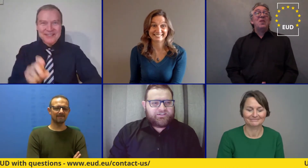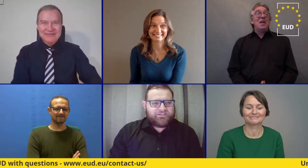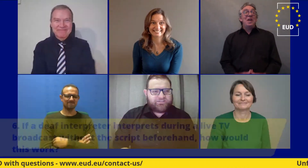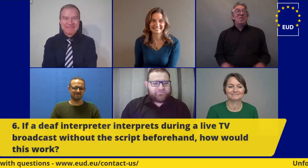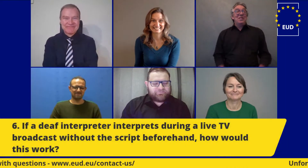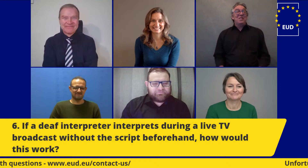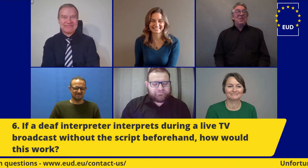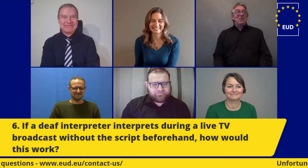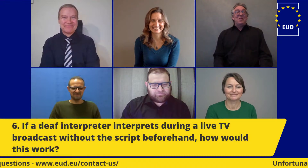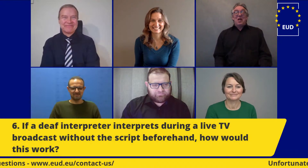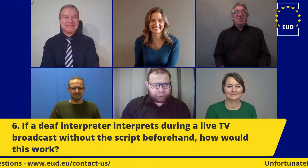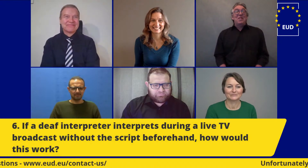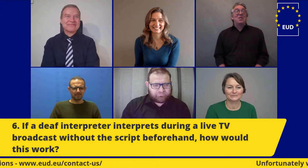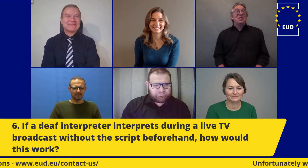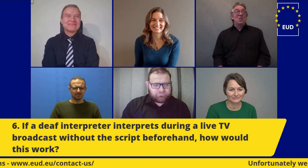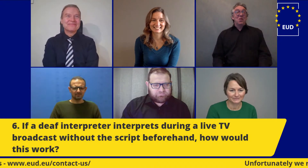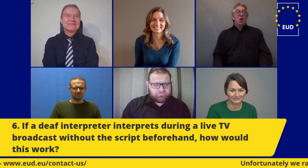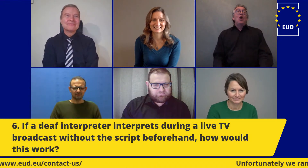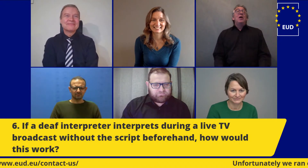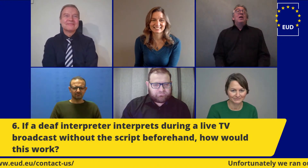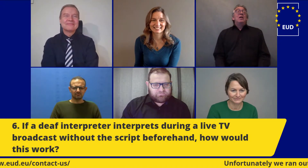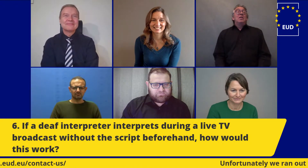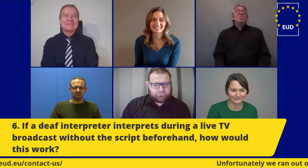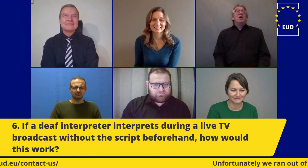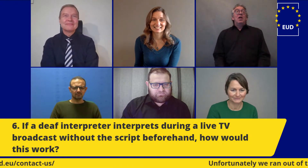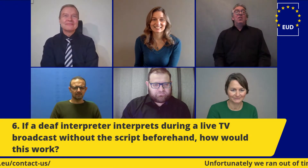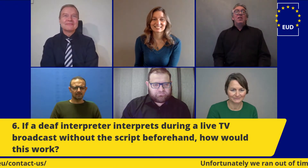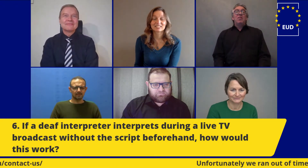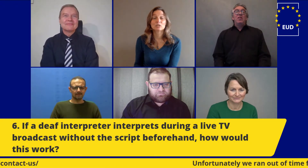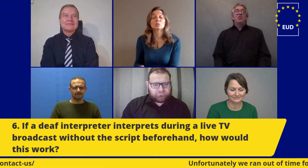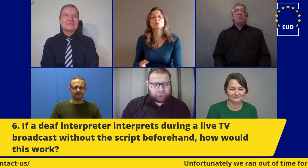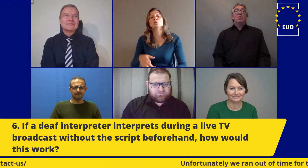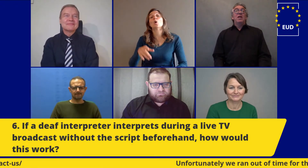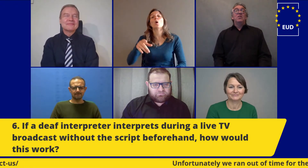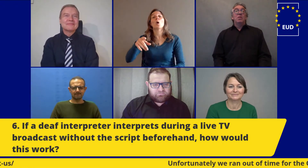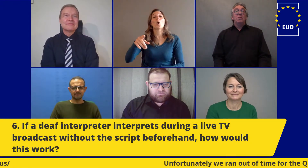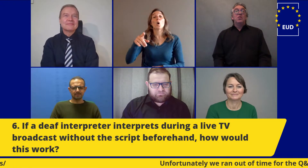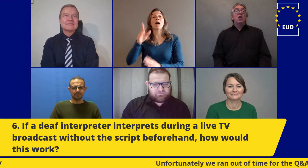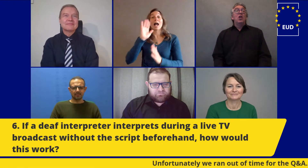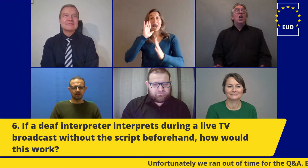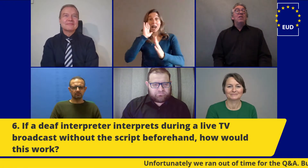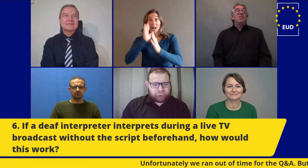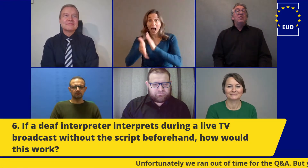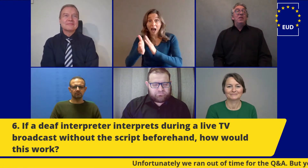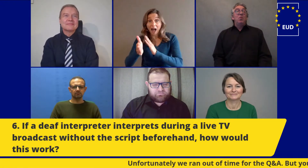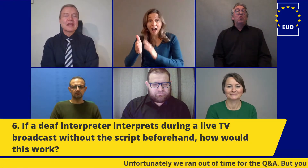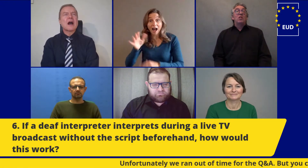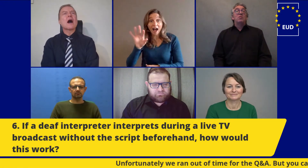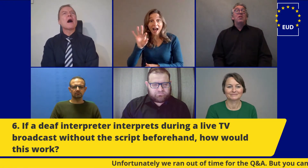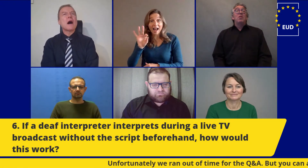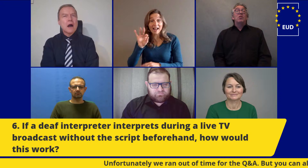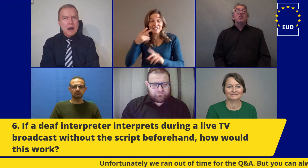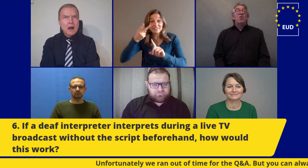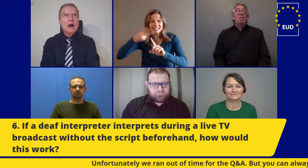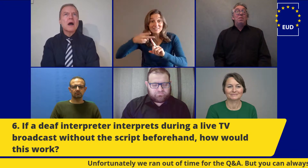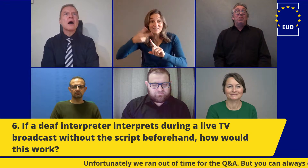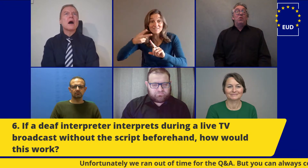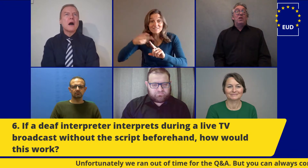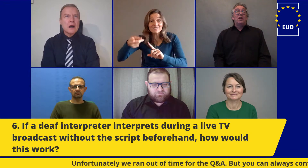Okay, we're stressed for time. Next question. If a deaf interpreter interprets during a live TV broadcast without a script beforehand,